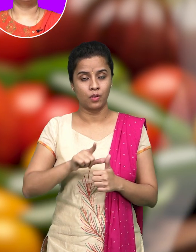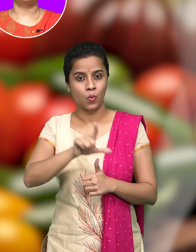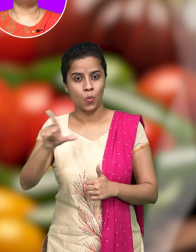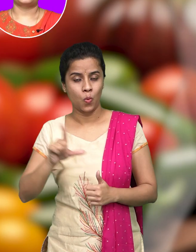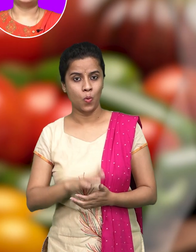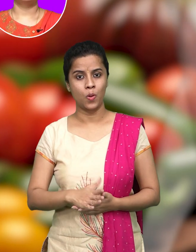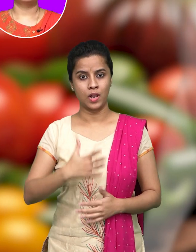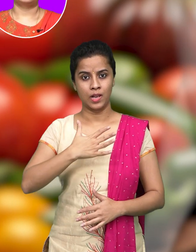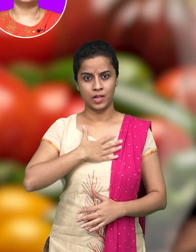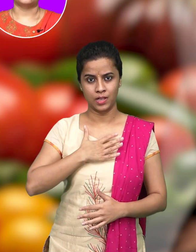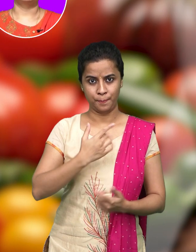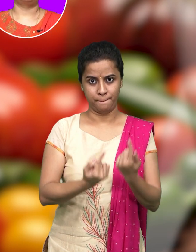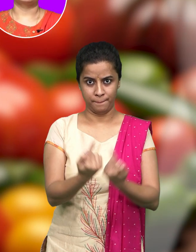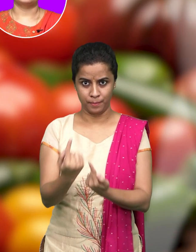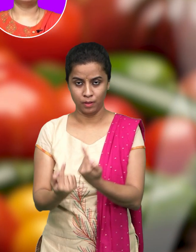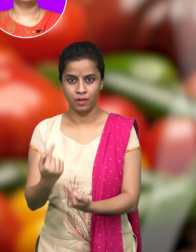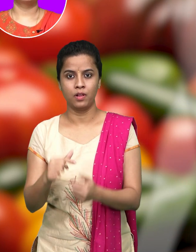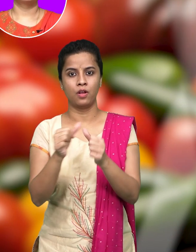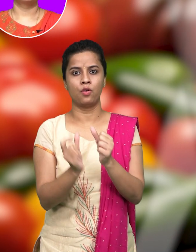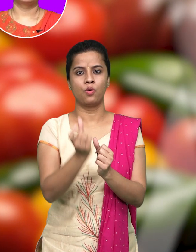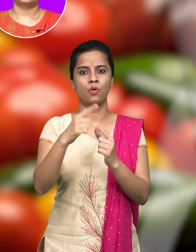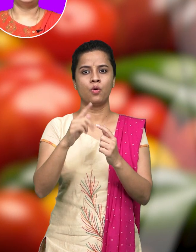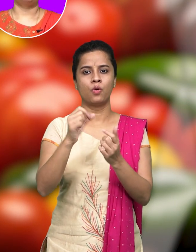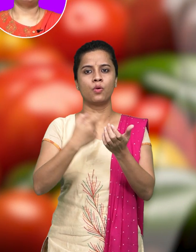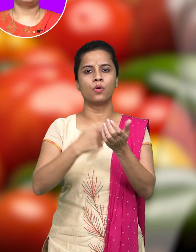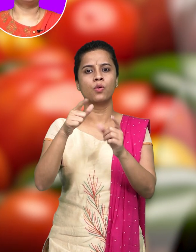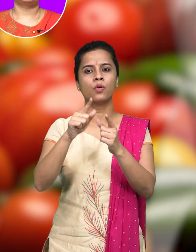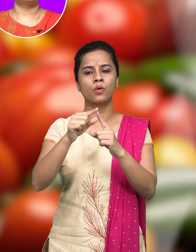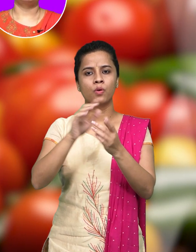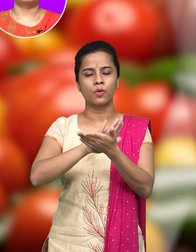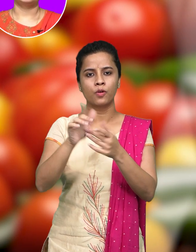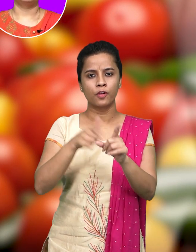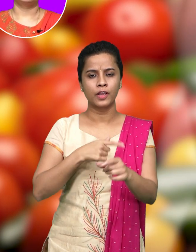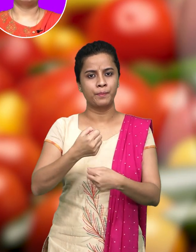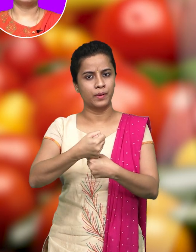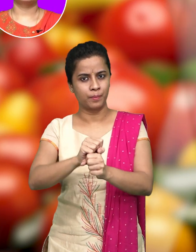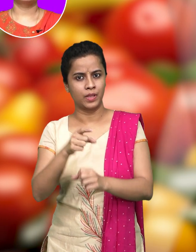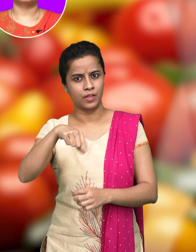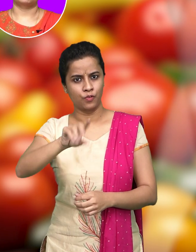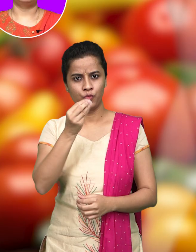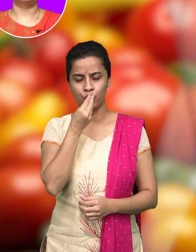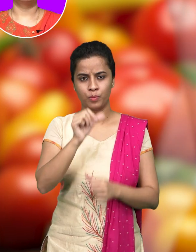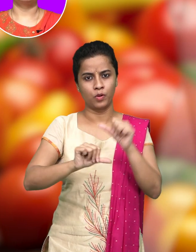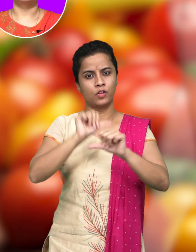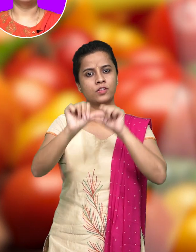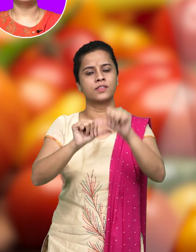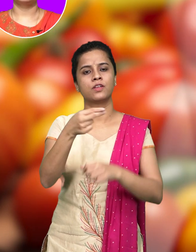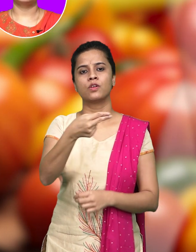All green plants are autotrophs and prepare their food by a process